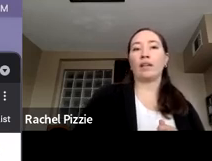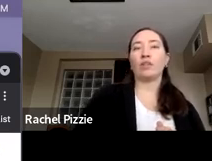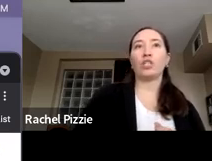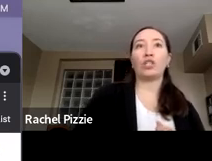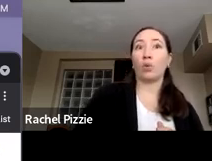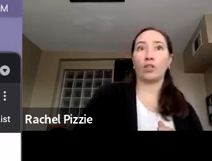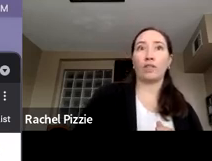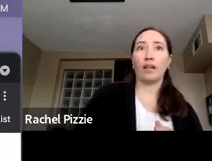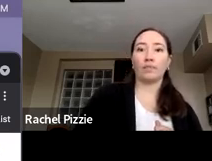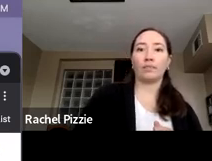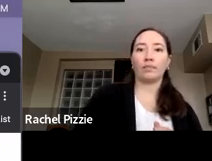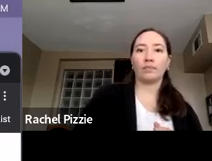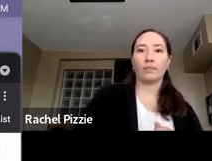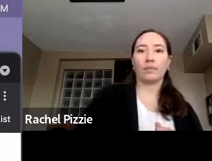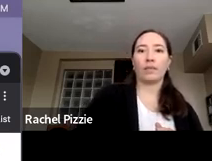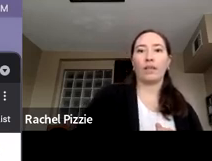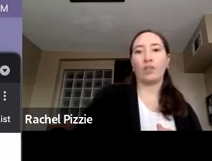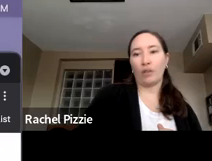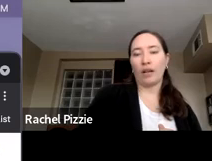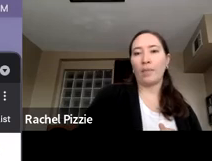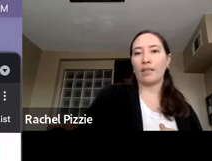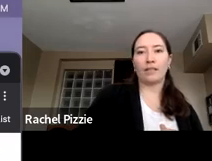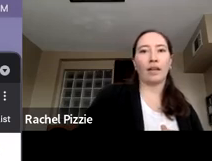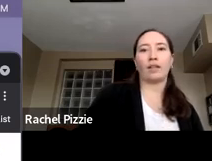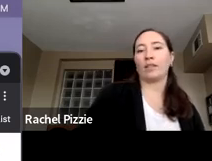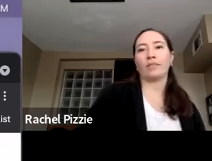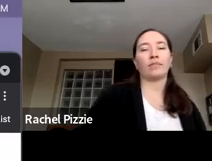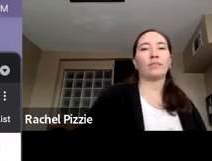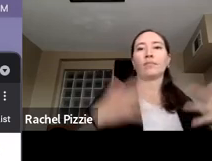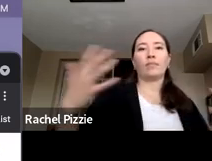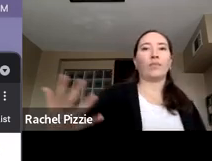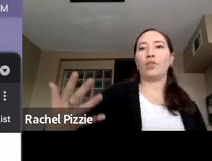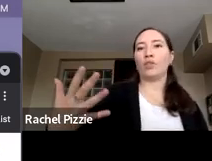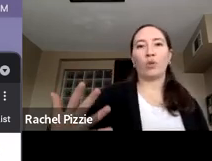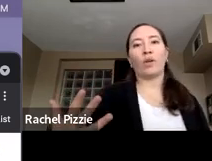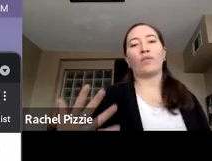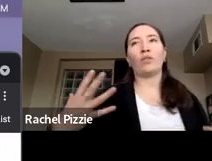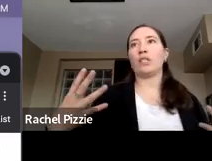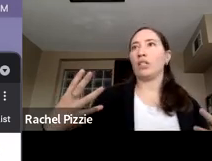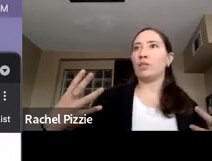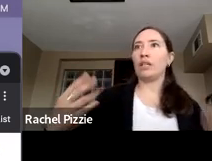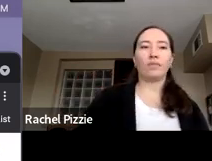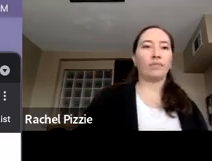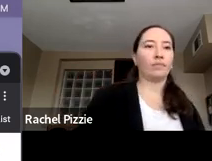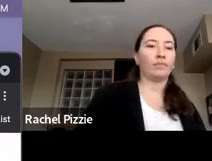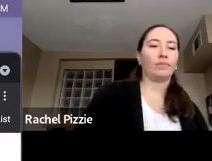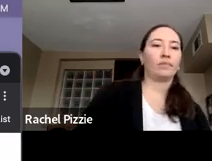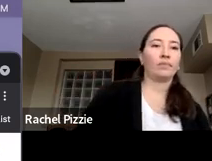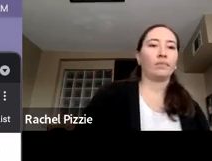link to your survey. And so you can copy this link, use it for whatever you need to use